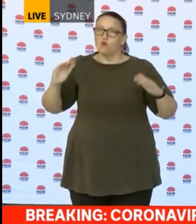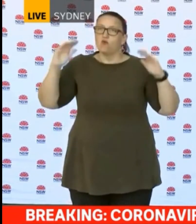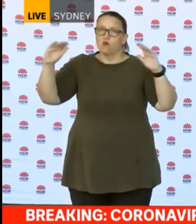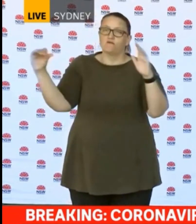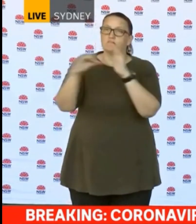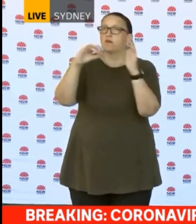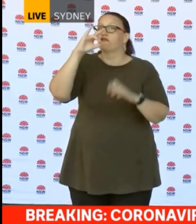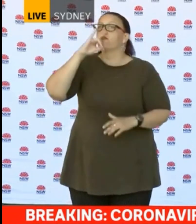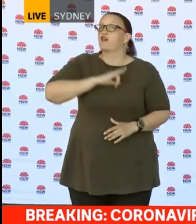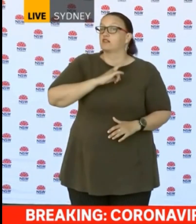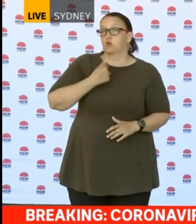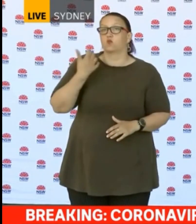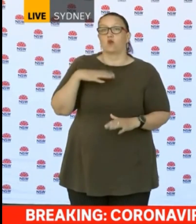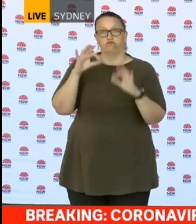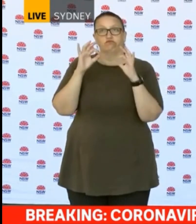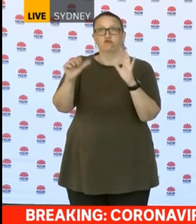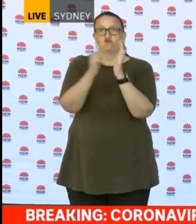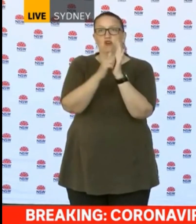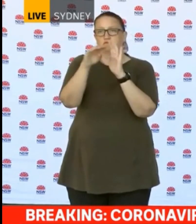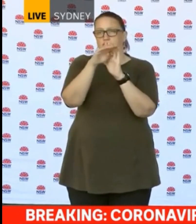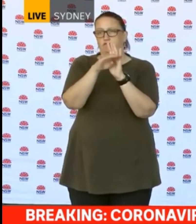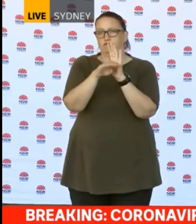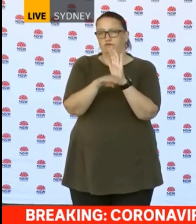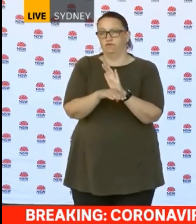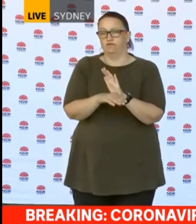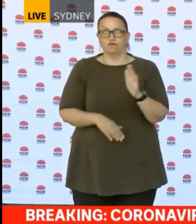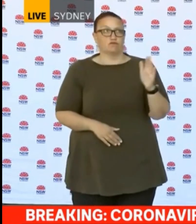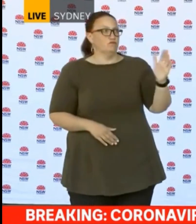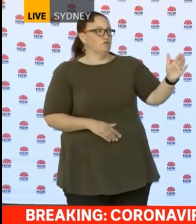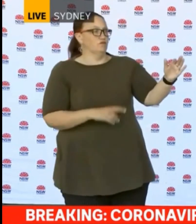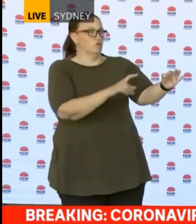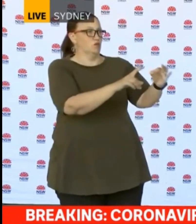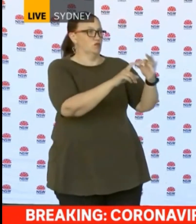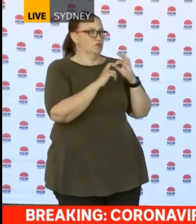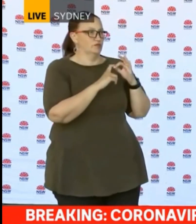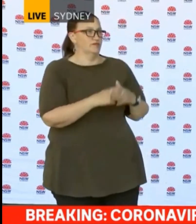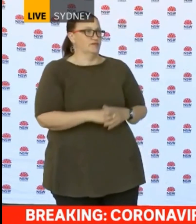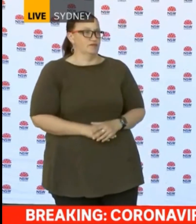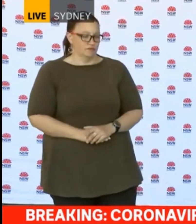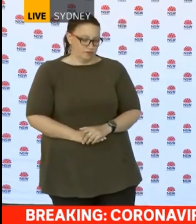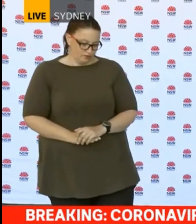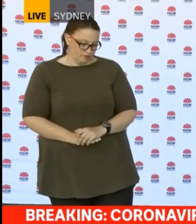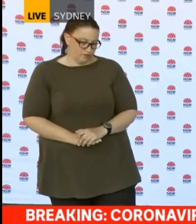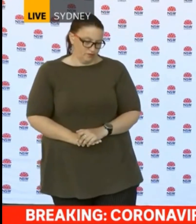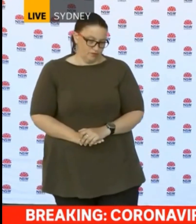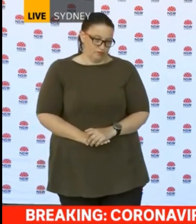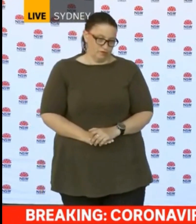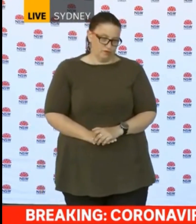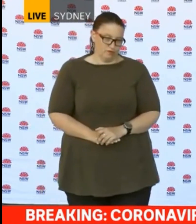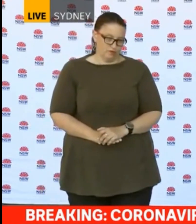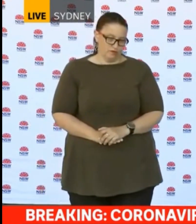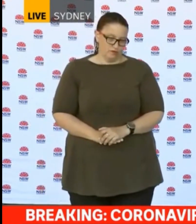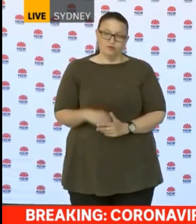vigilance and compliance, and that's going to be one of the key challenges moving forward. Dr. Chant, do you have any idea of the index case in this